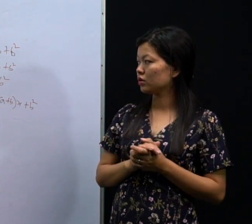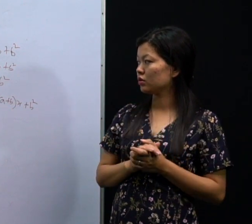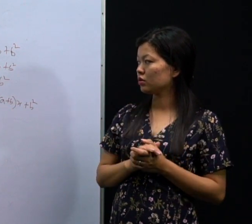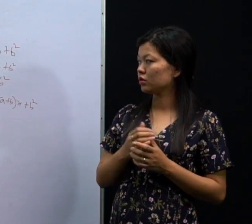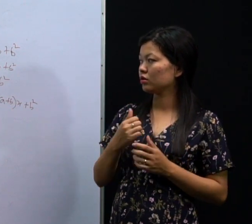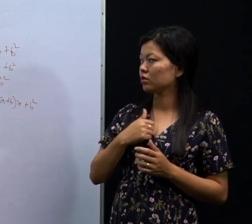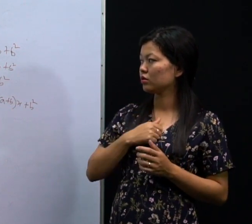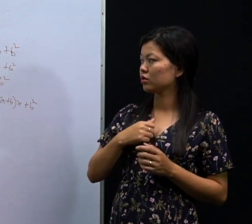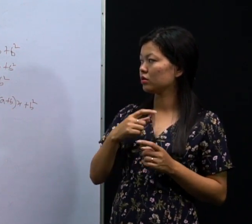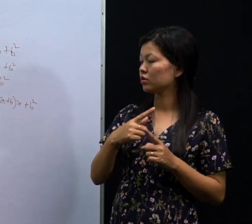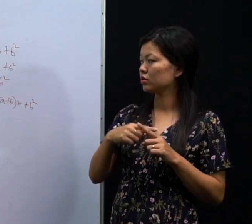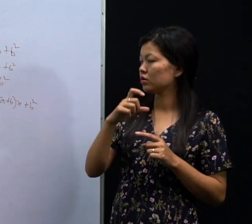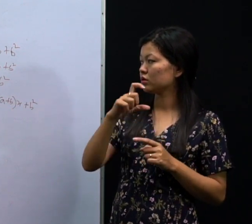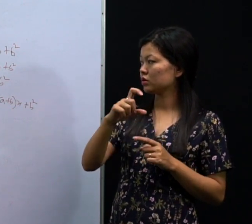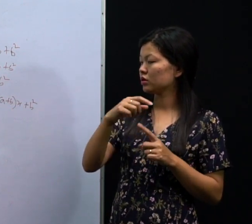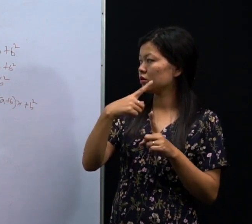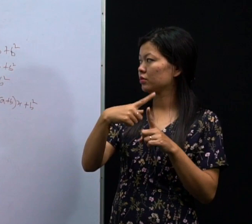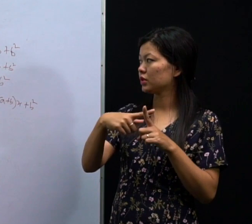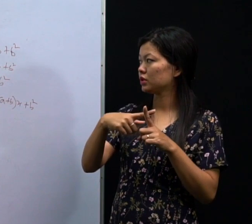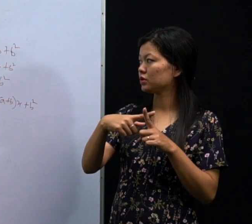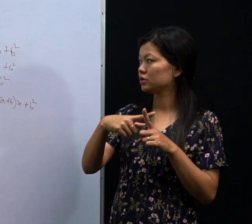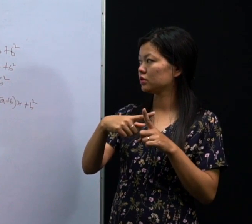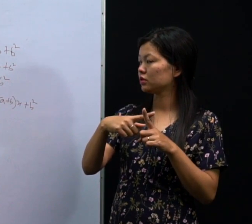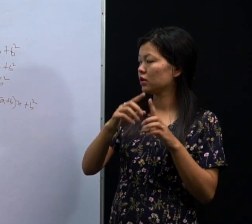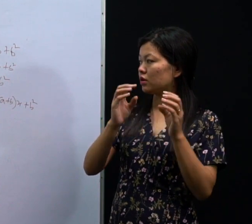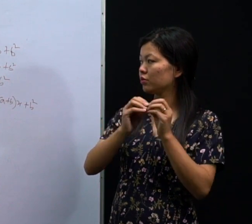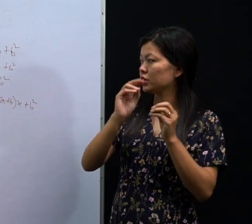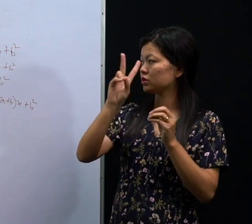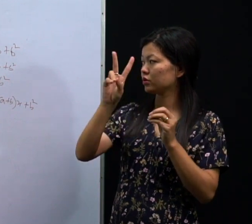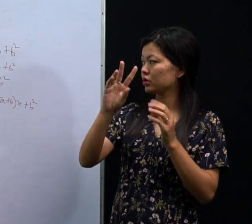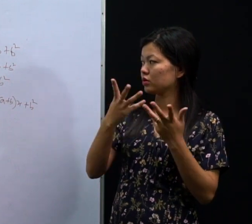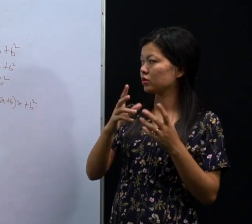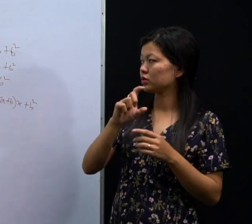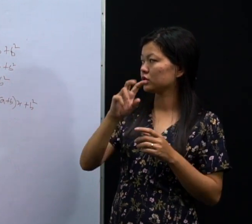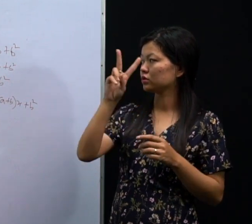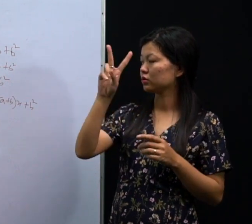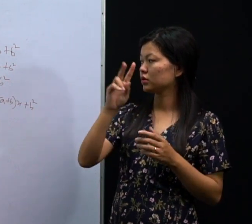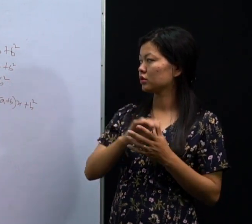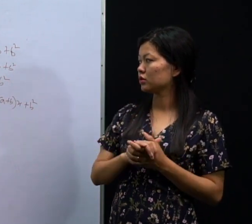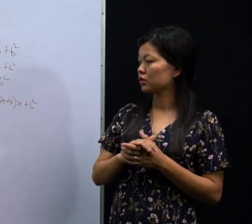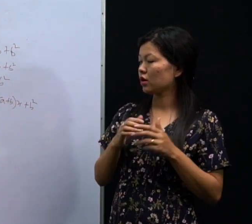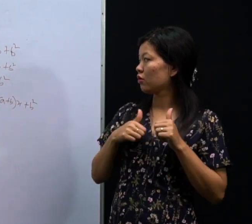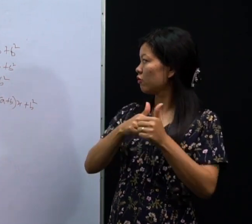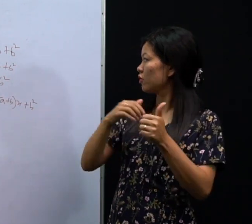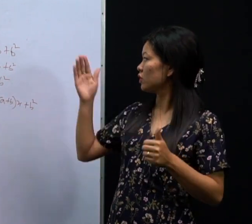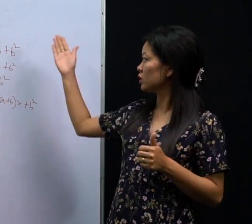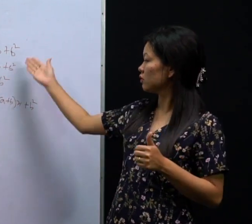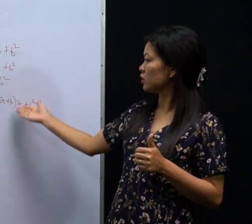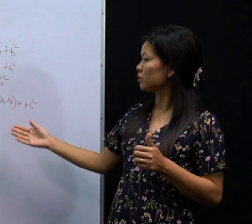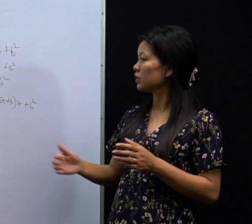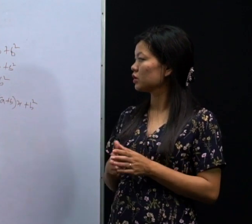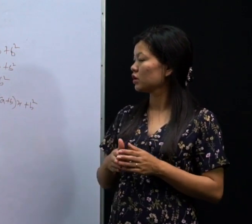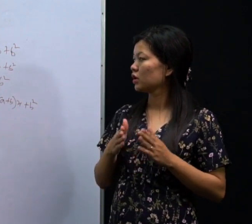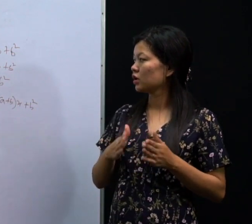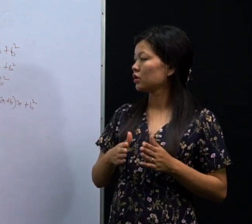c. Plus b square means this one square means c square. Correct? We follow the formula. Now look at here. This